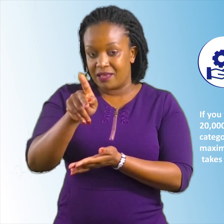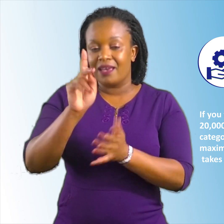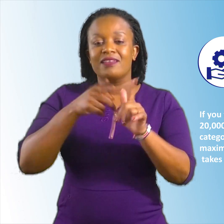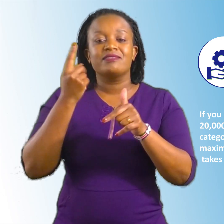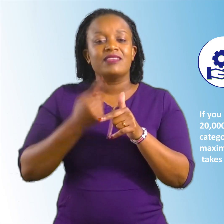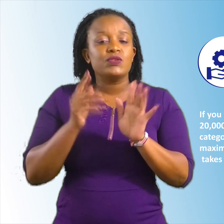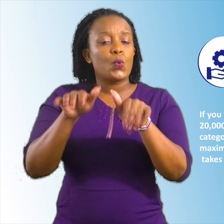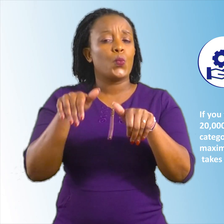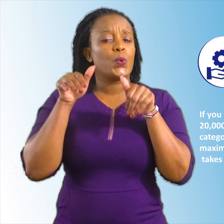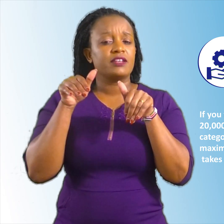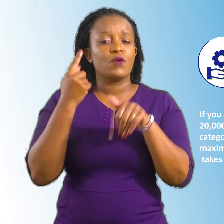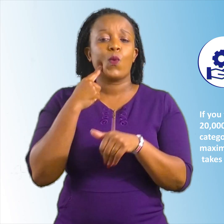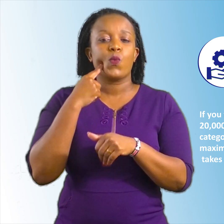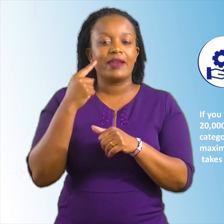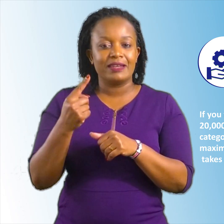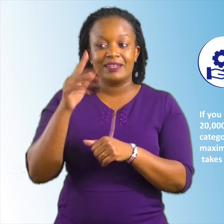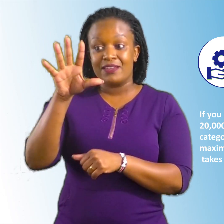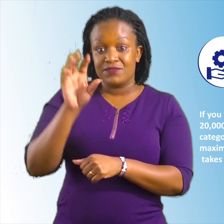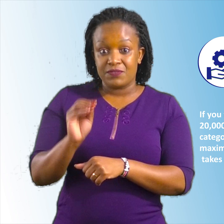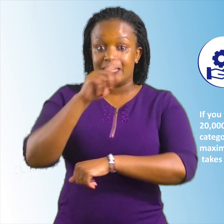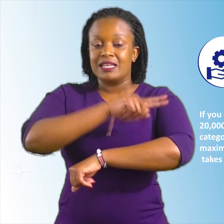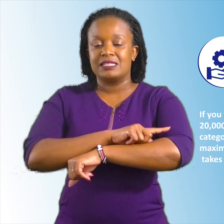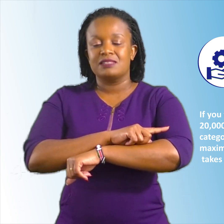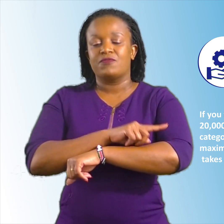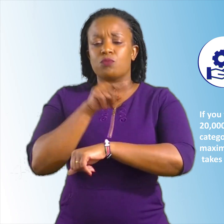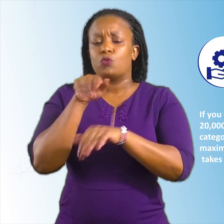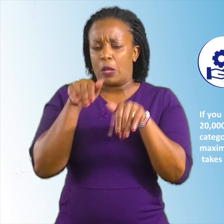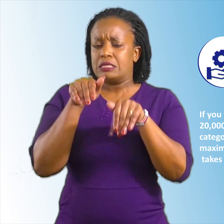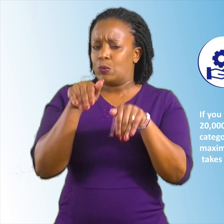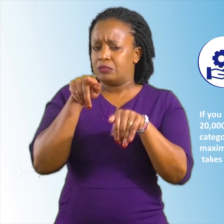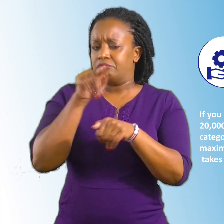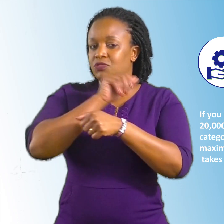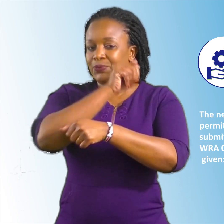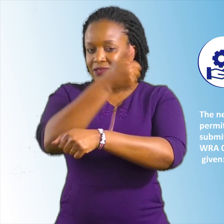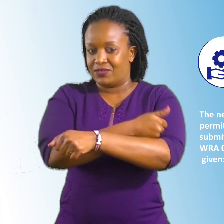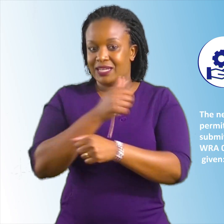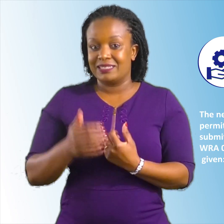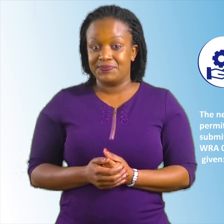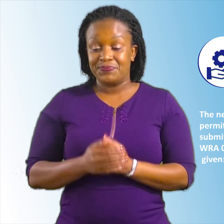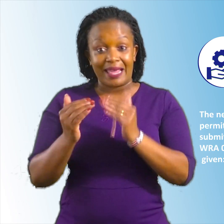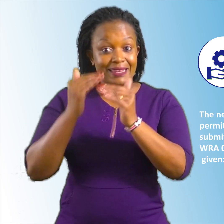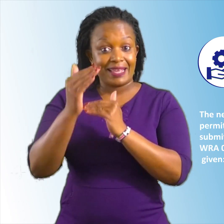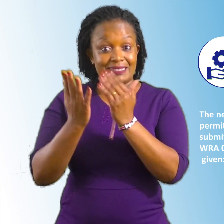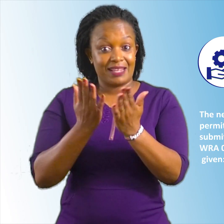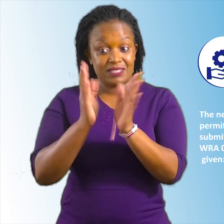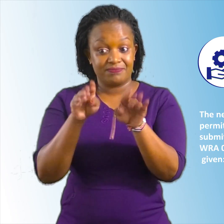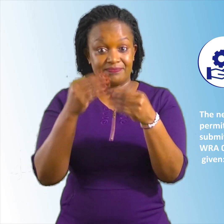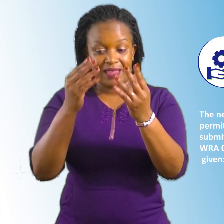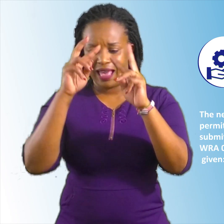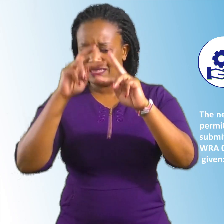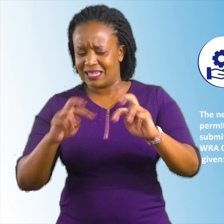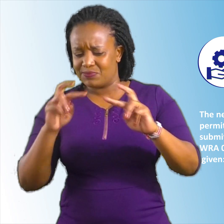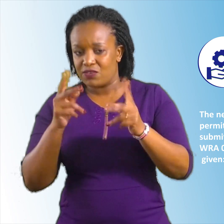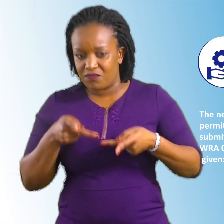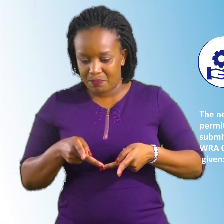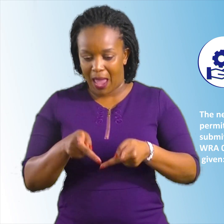and it takes a maximum of 150 days for authorization. The next service rendered is the